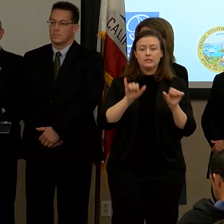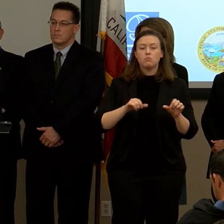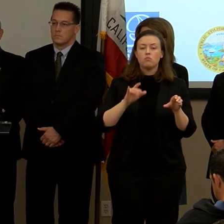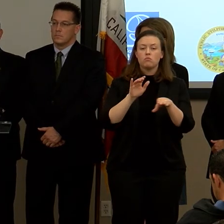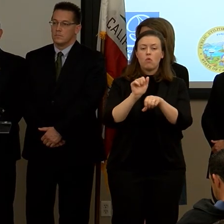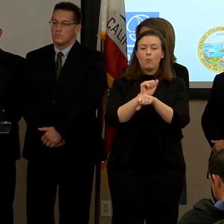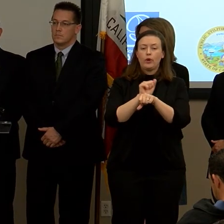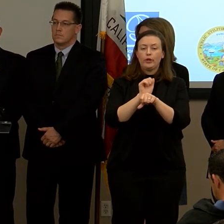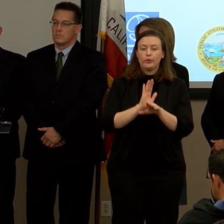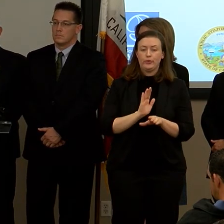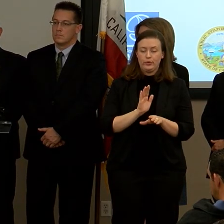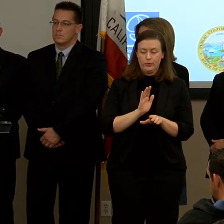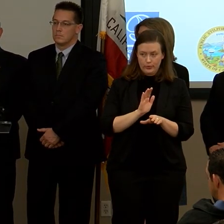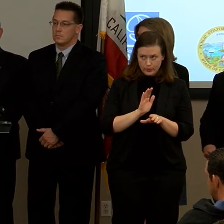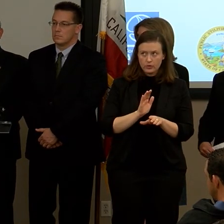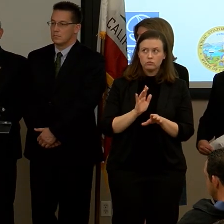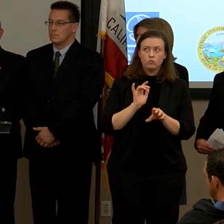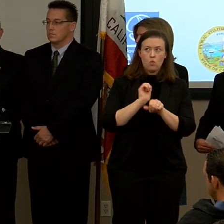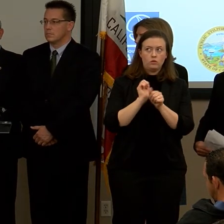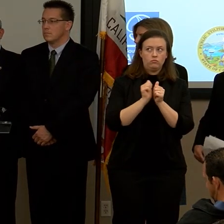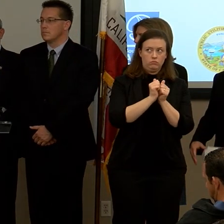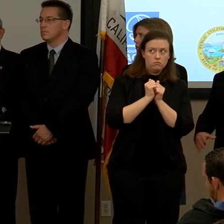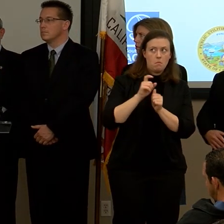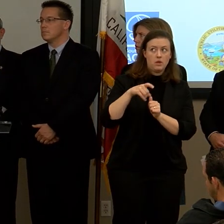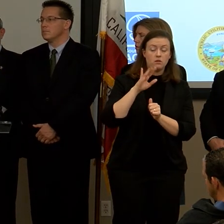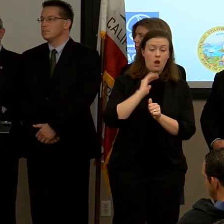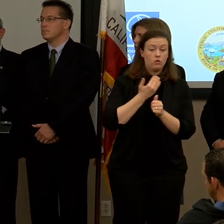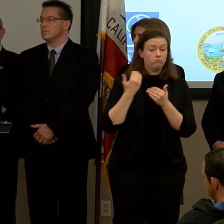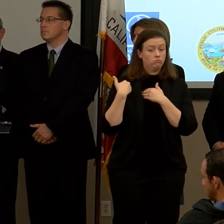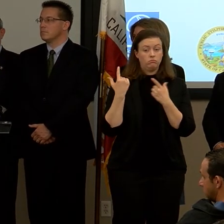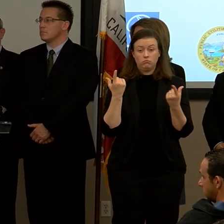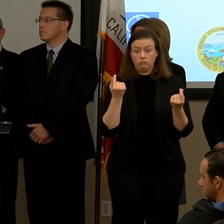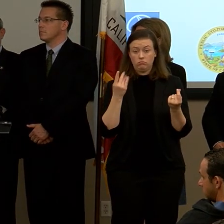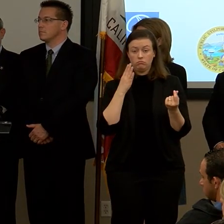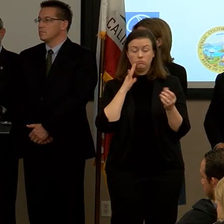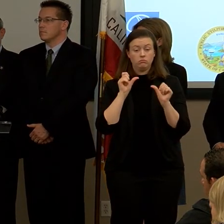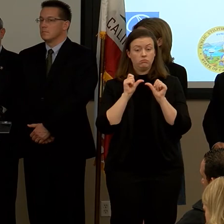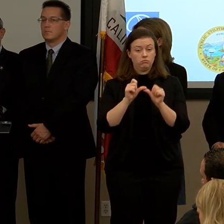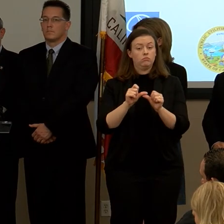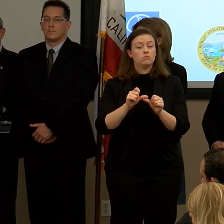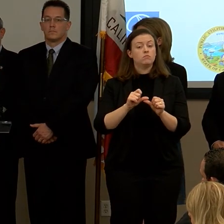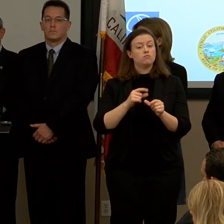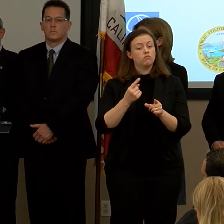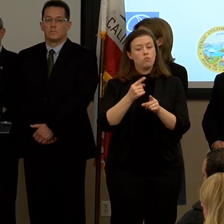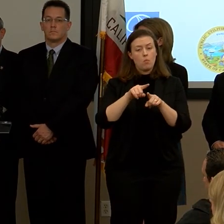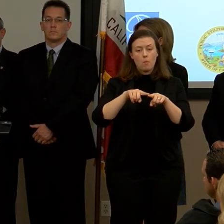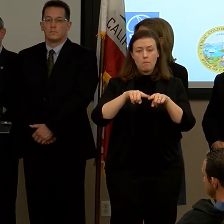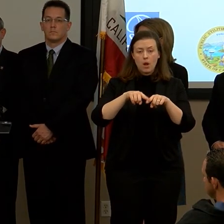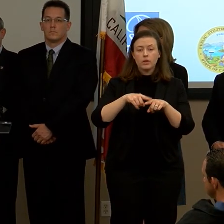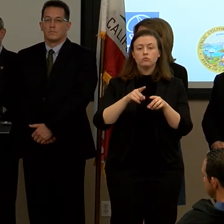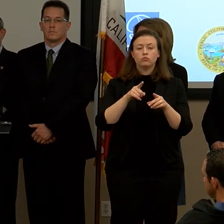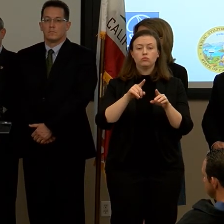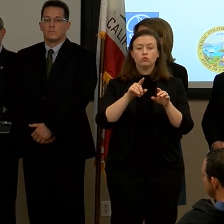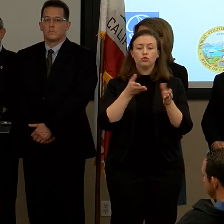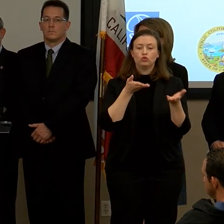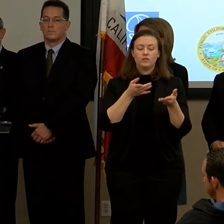Operator. And our responsibility is to maintain reliability of service in this